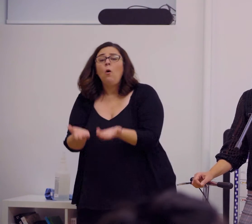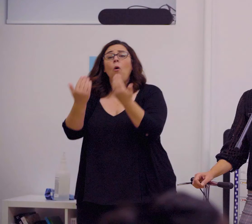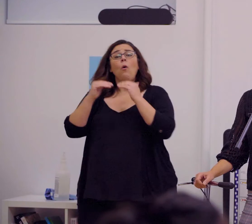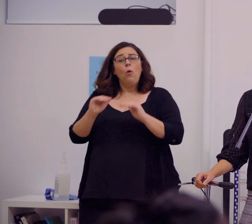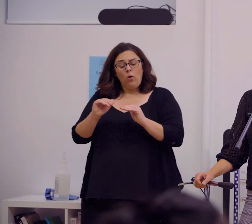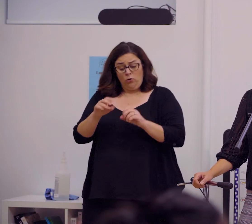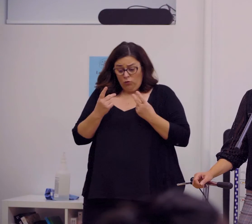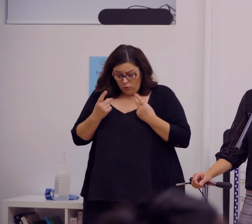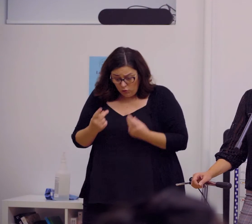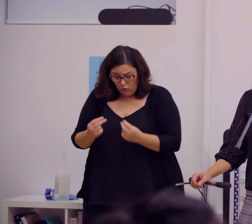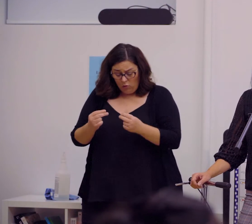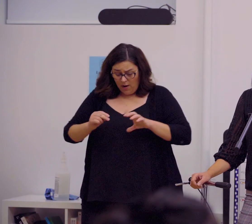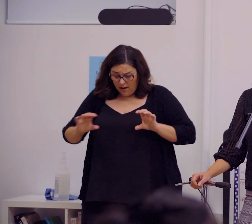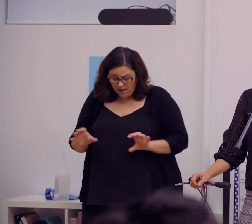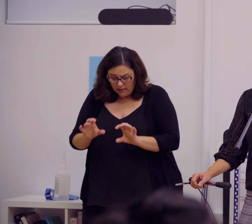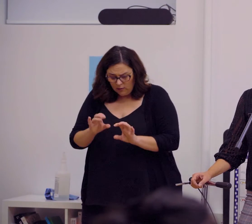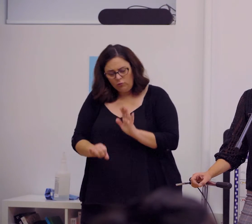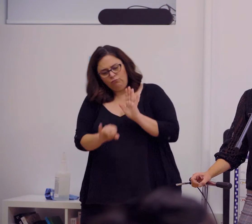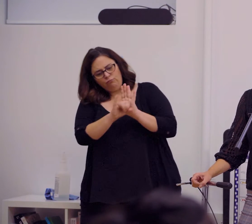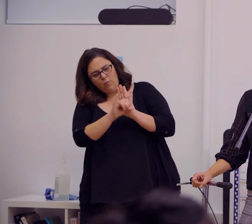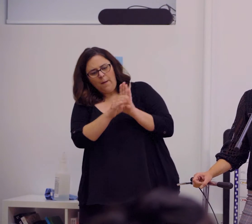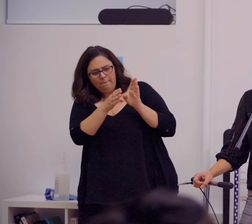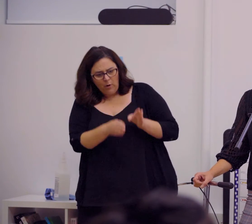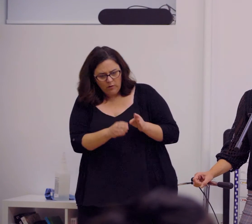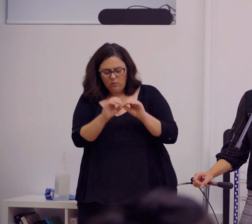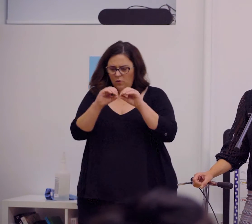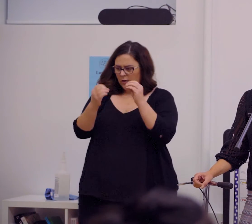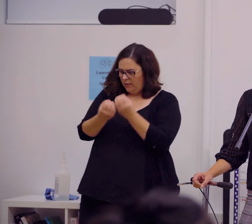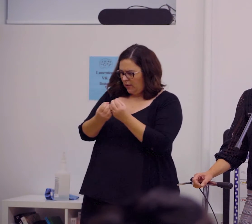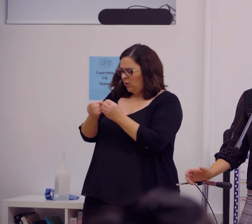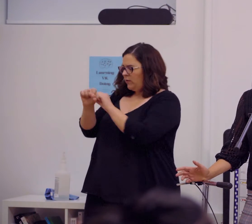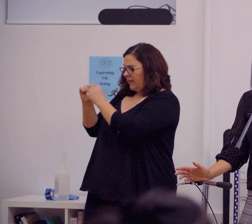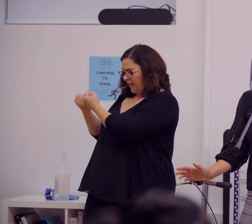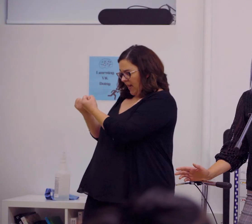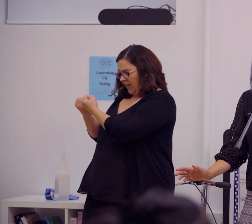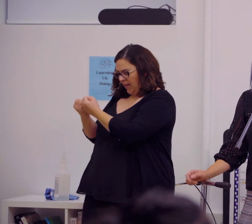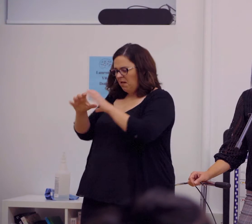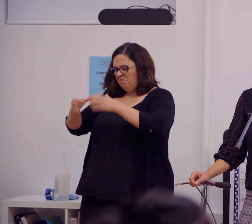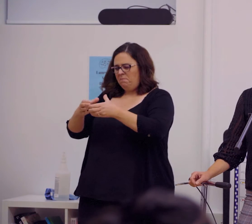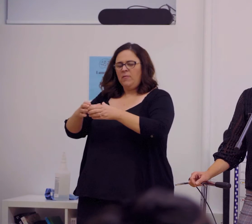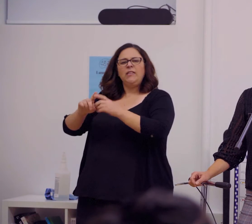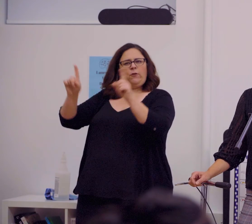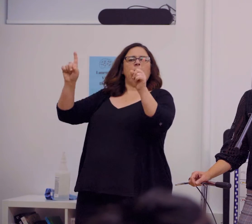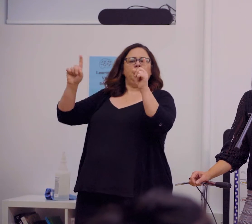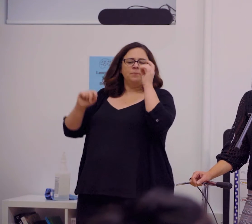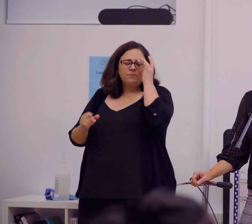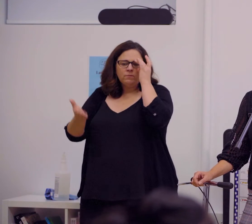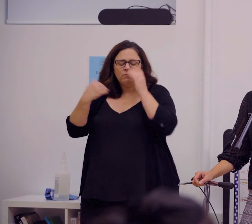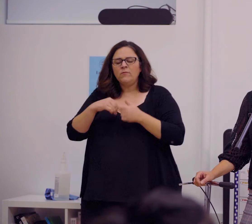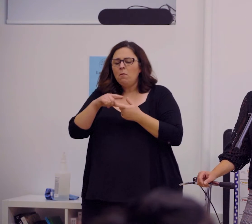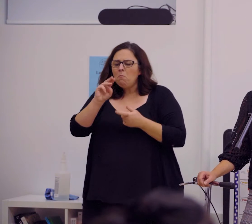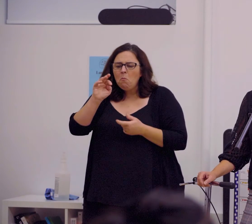or values that distinguish one person, organization, or society from another. A distinguishing character, sentiment, moral